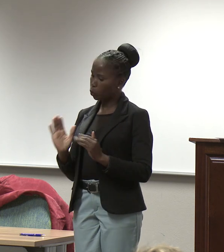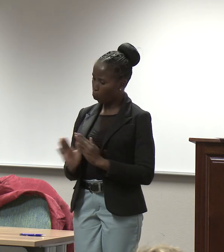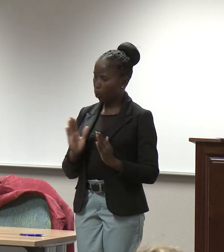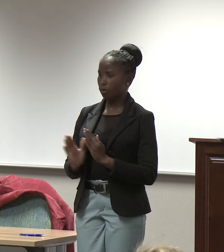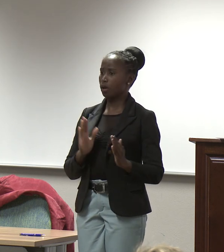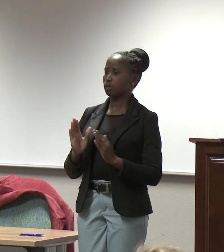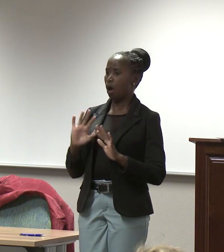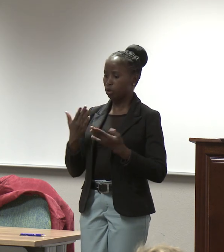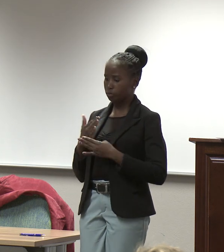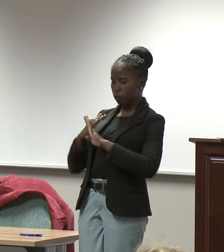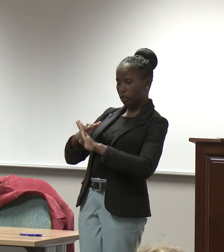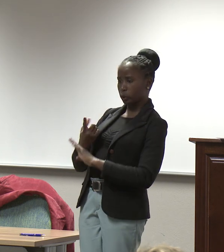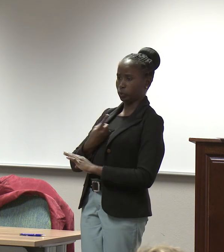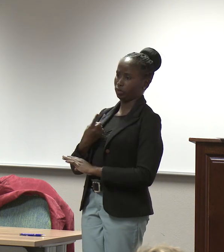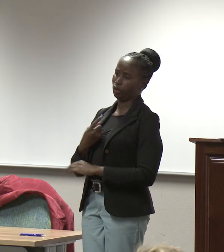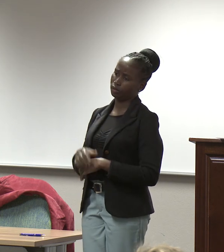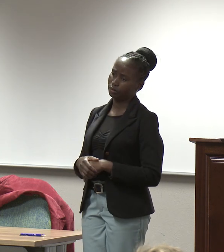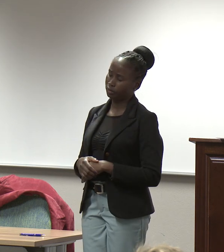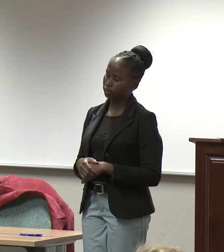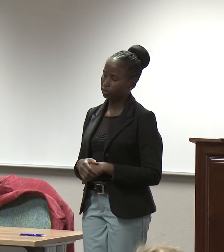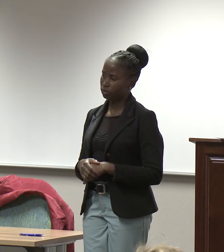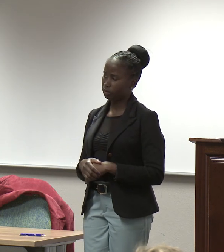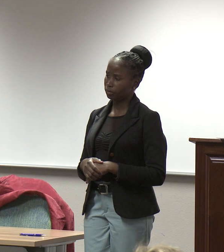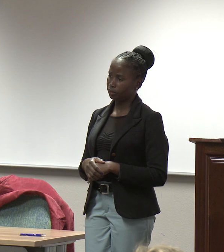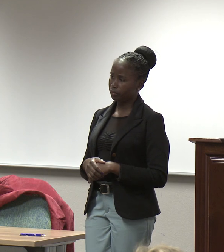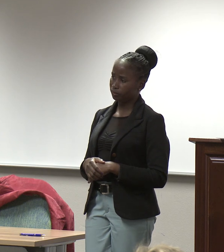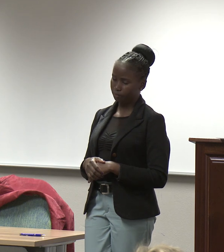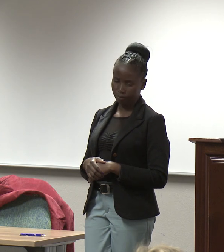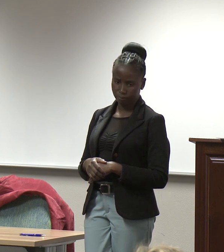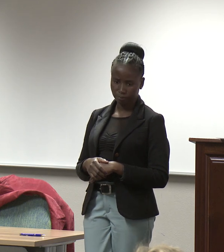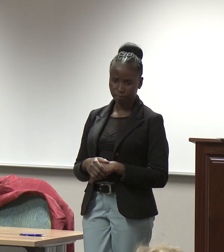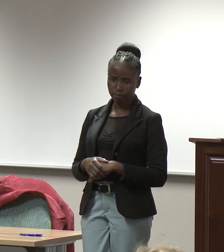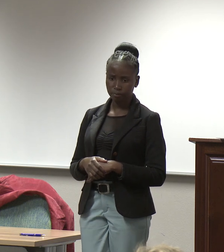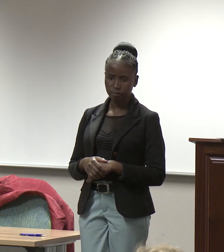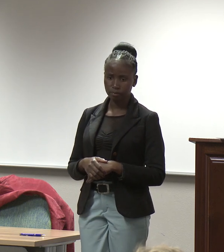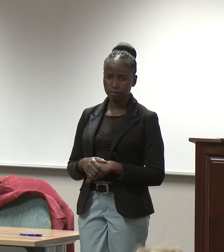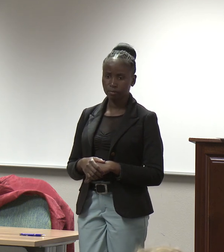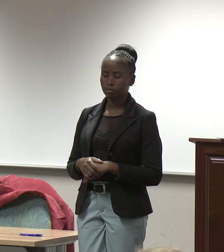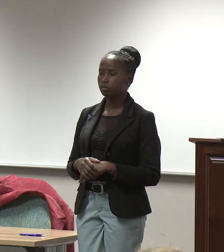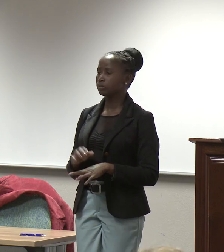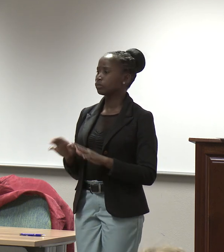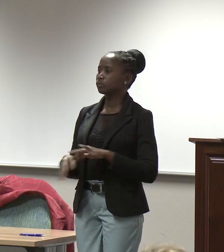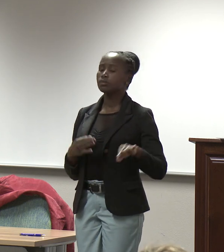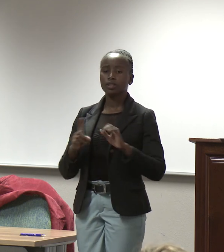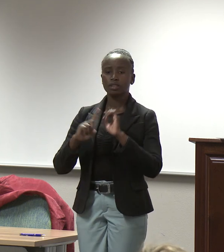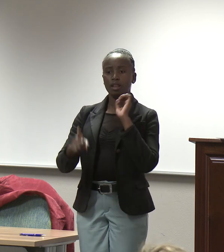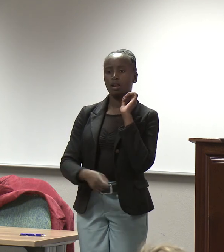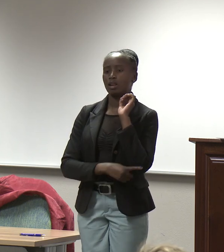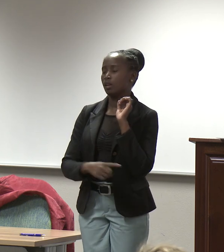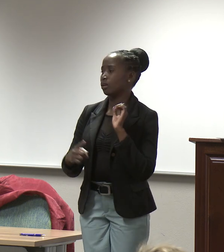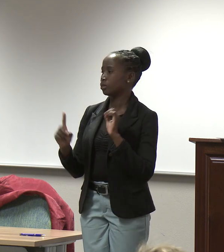protect yourselves and your comrades. I think that's basic. To our last question, Patricia, right, from the think